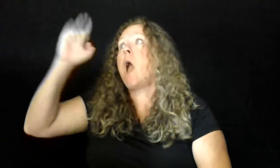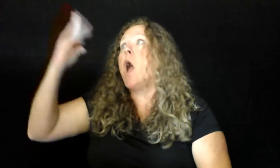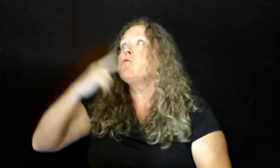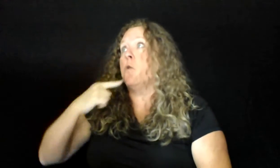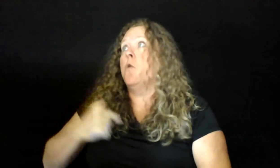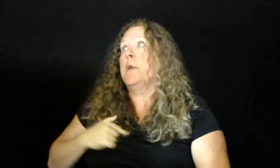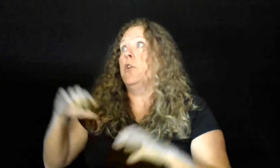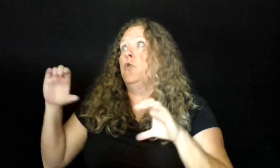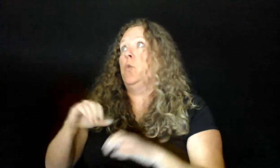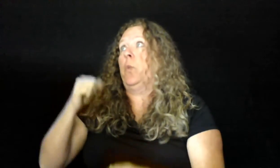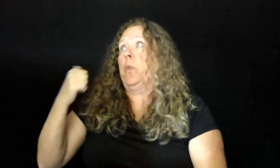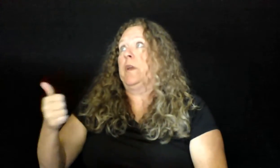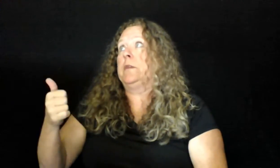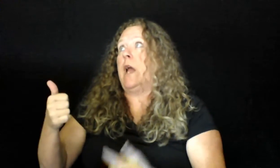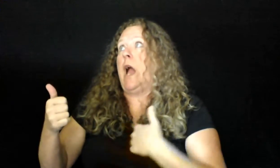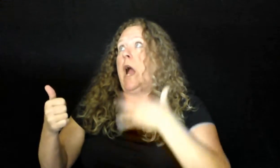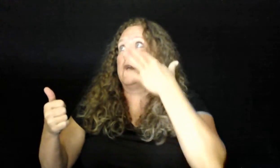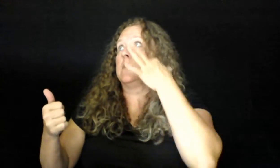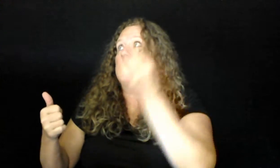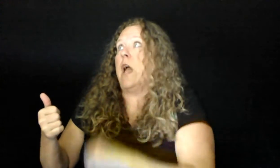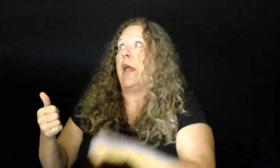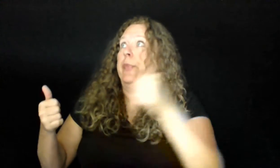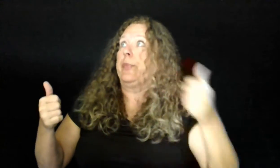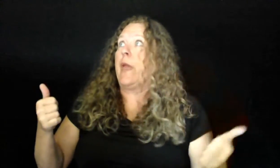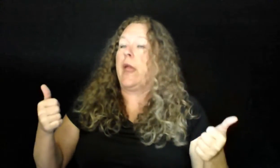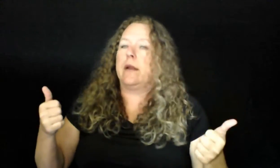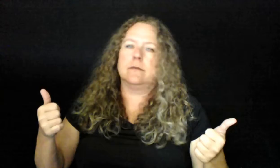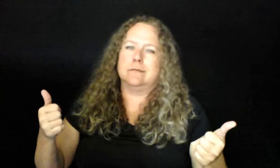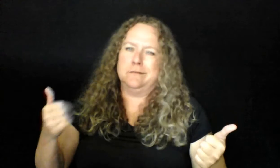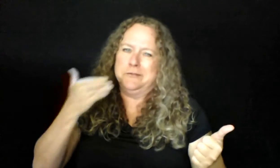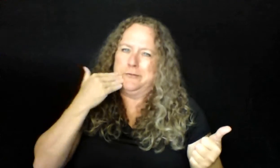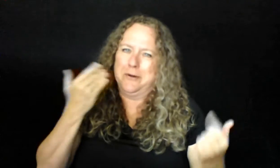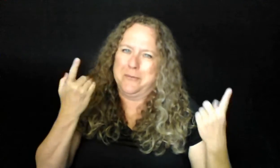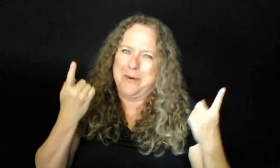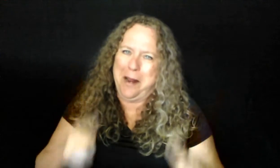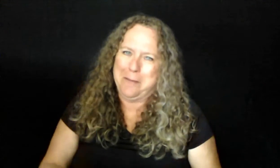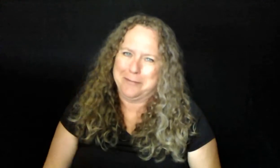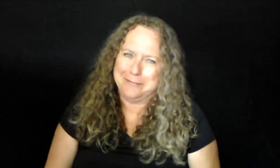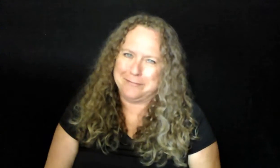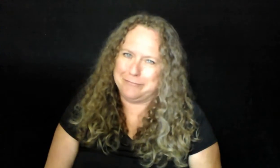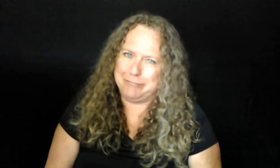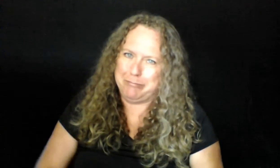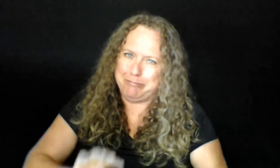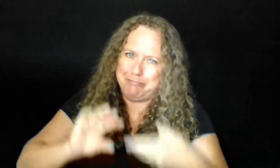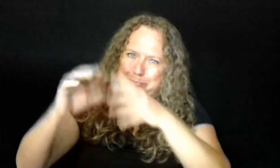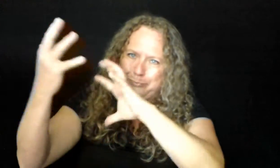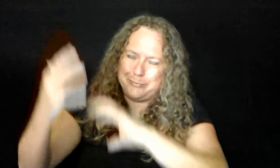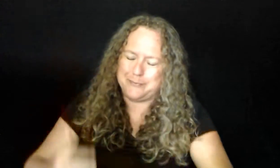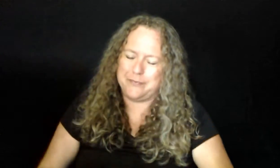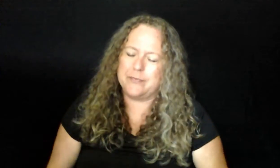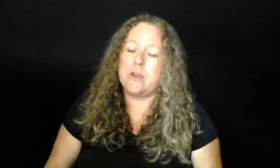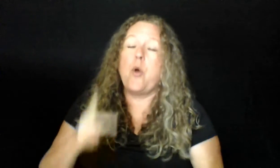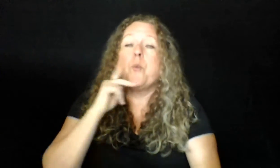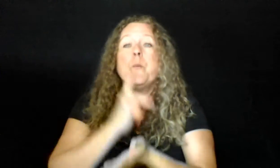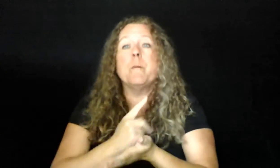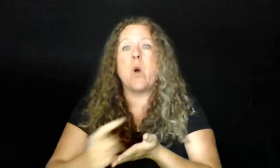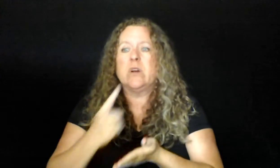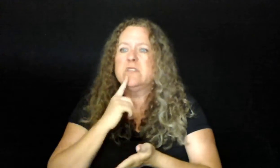always ends the same way. But Paul tells them, I don't think you should go, you should wait till the spring. And surprise, surprise, the soldier